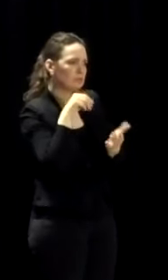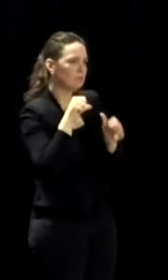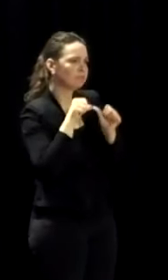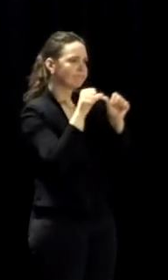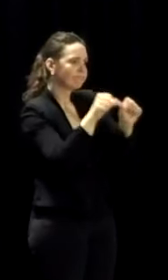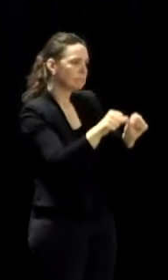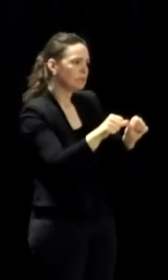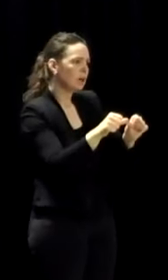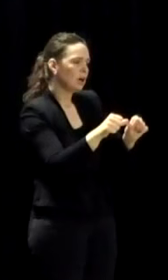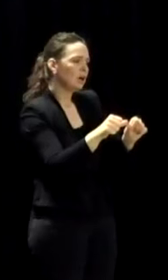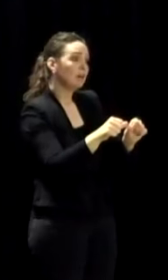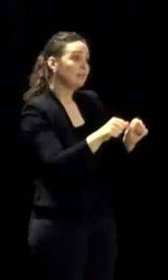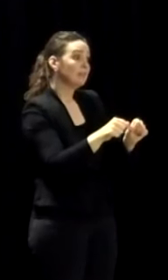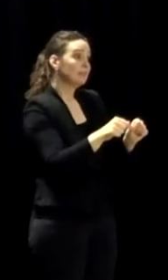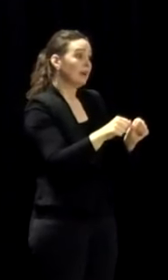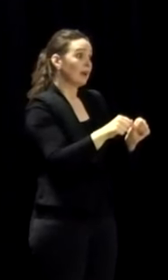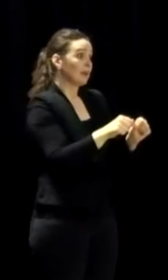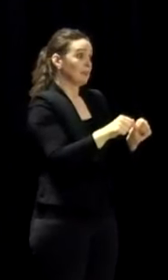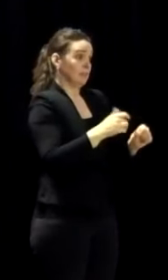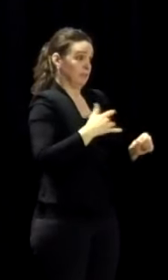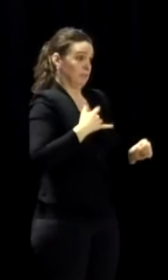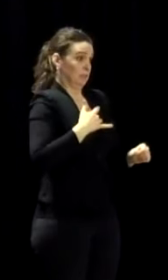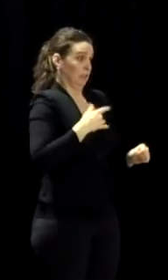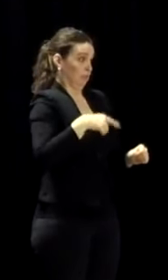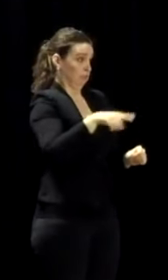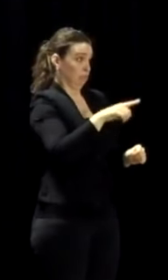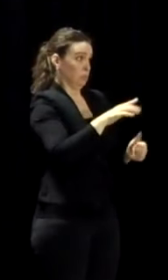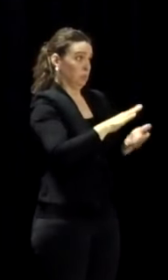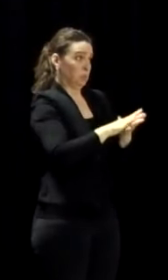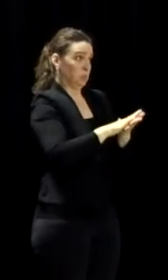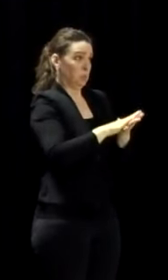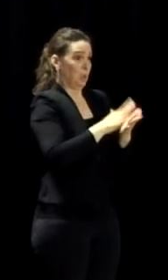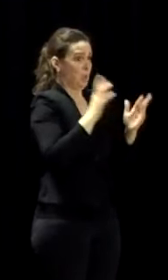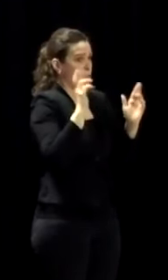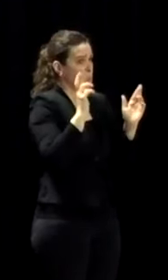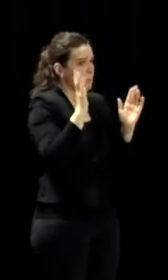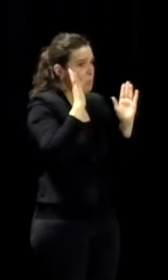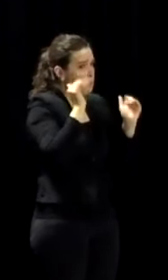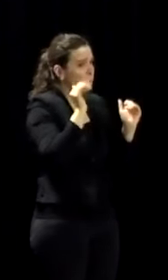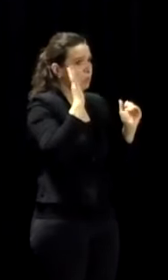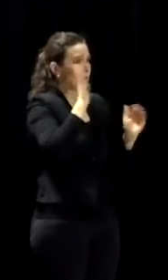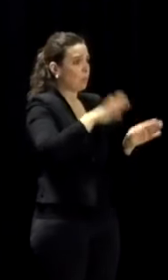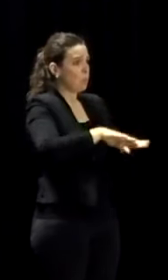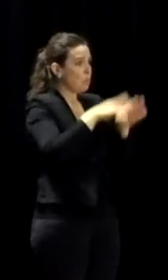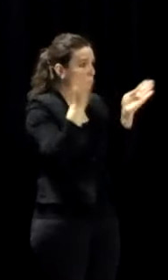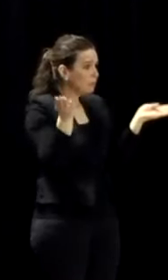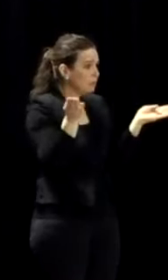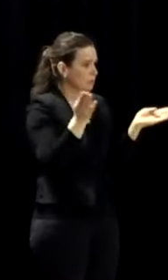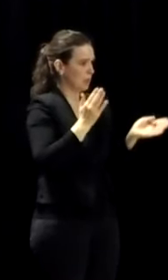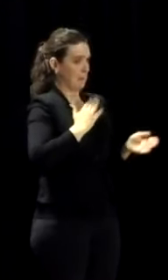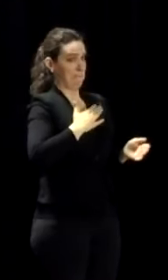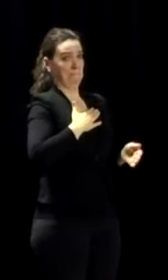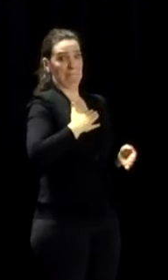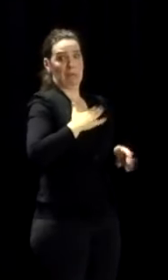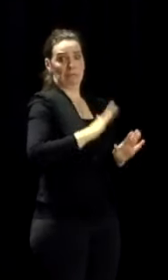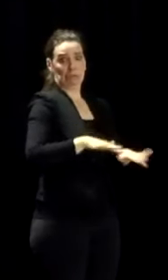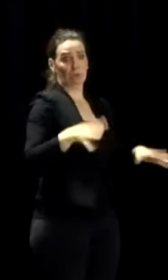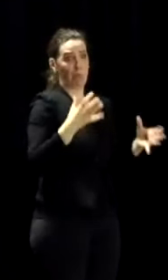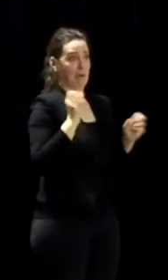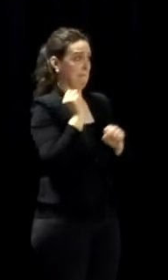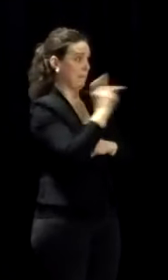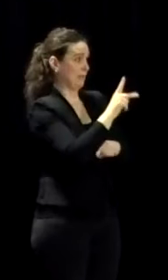here. I know my children are desperate to go back to school at this point. In terms of that curve, how many people